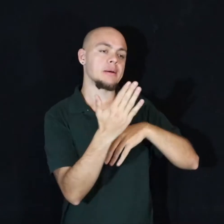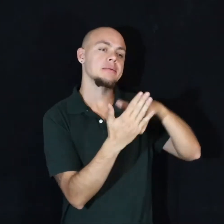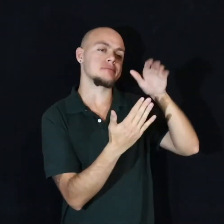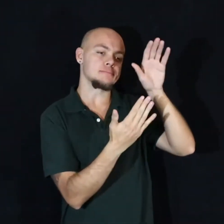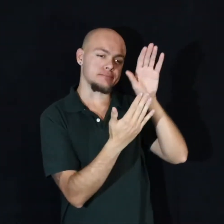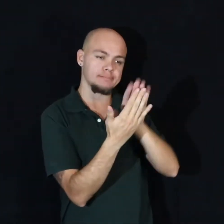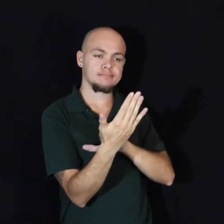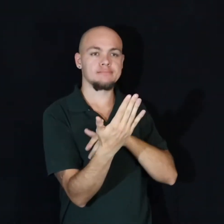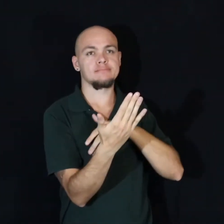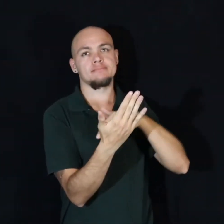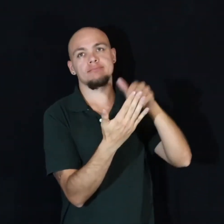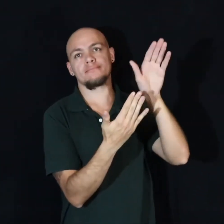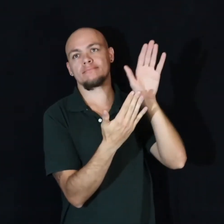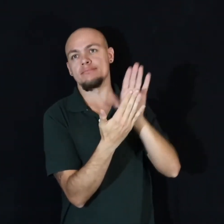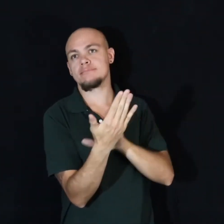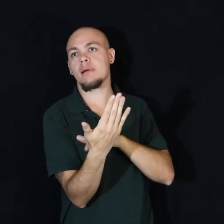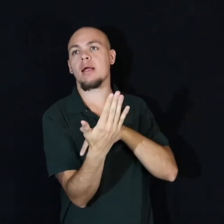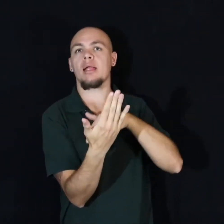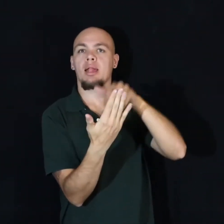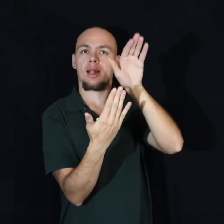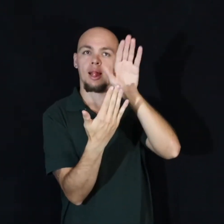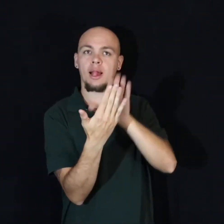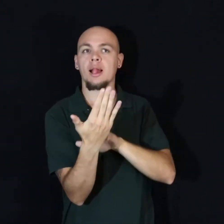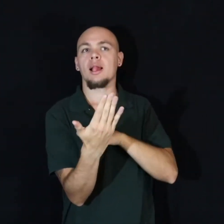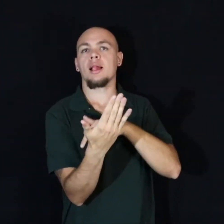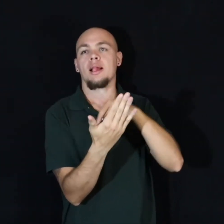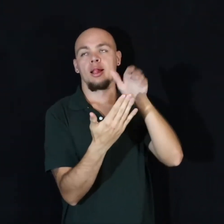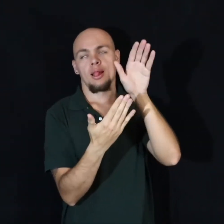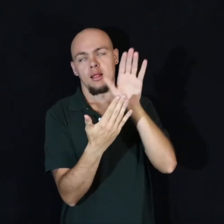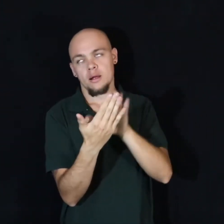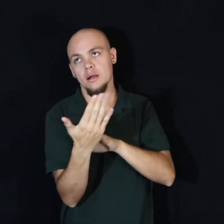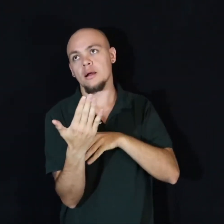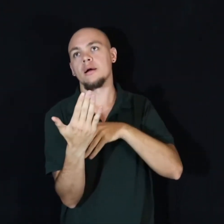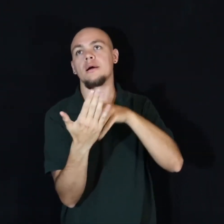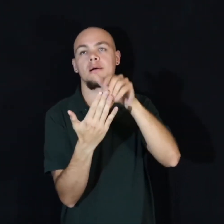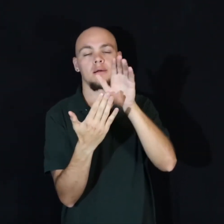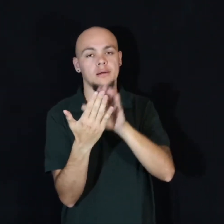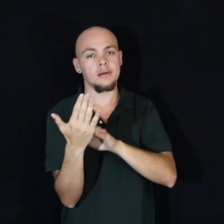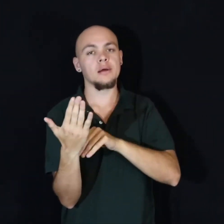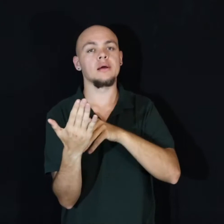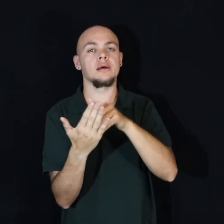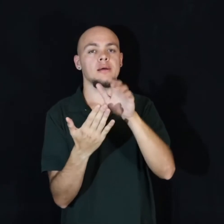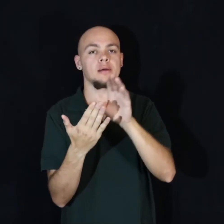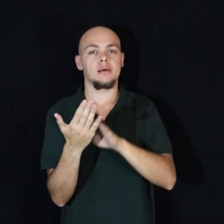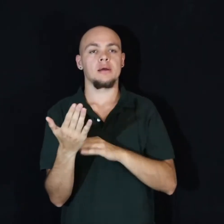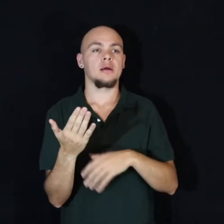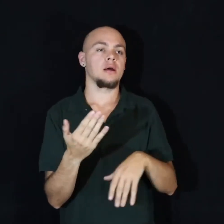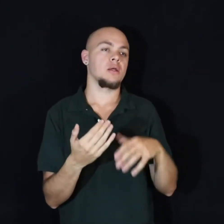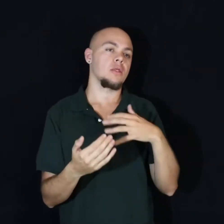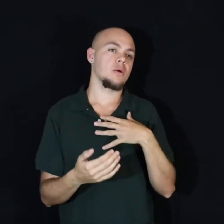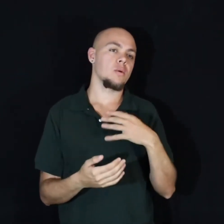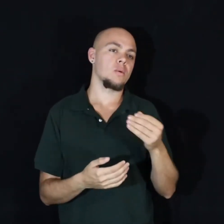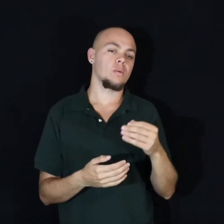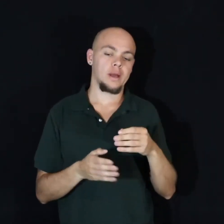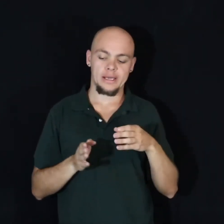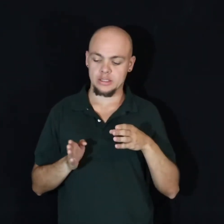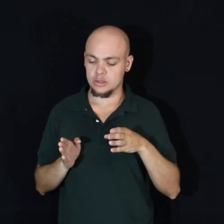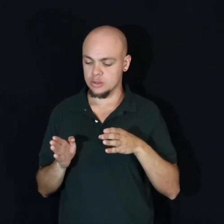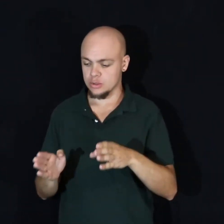plank, repeated the operation, did it again, compared the insignificant whitewashed streak with the far-reaching continent